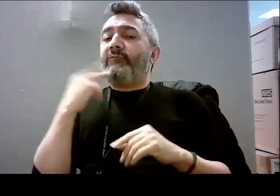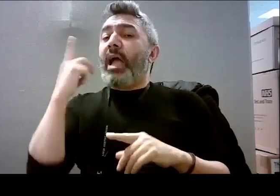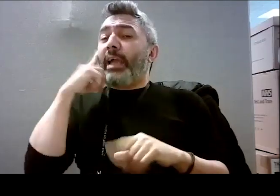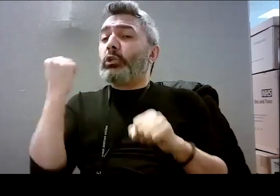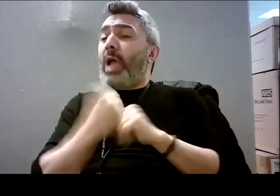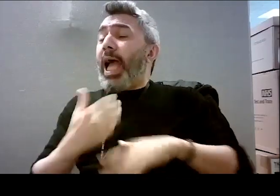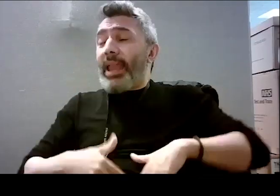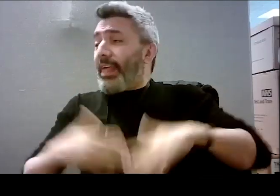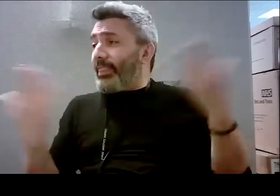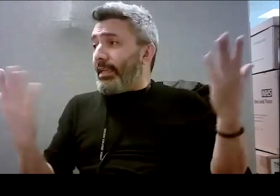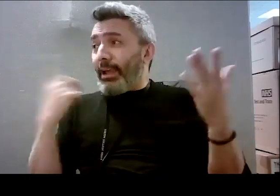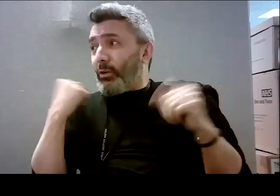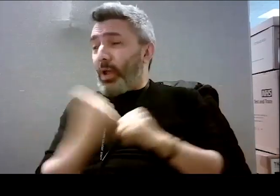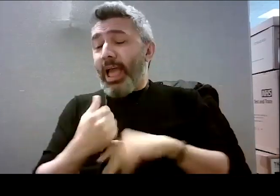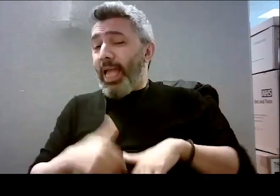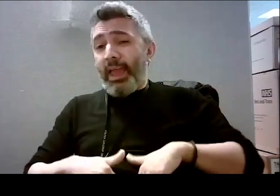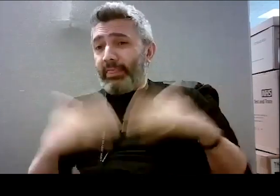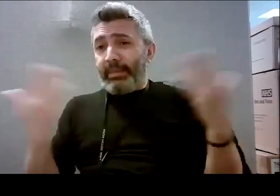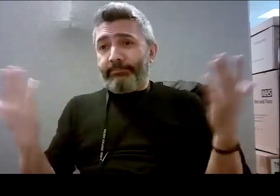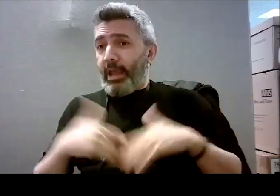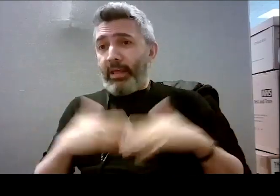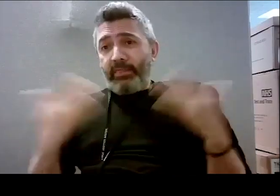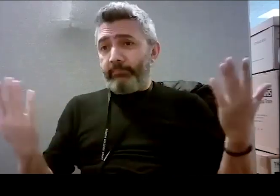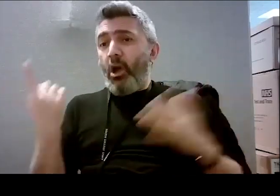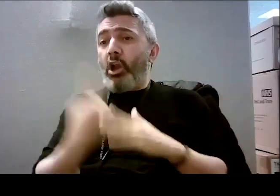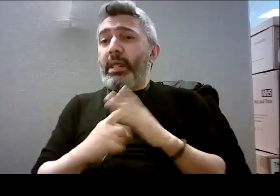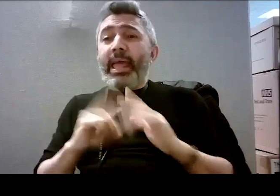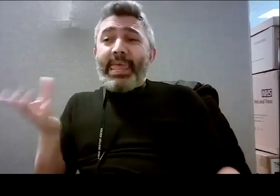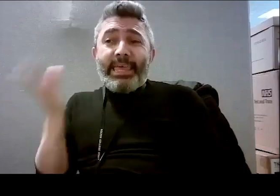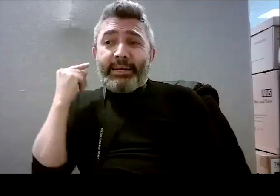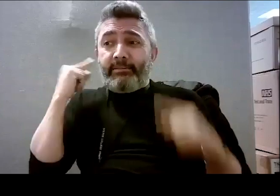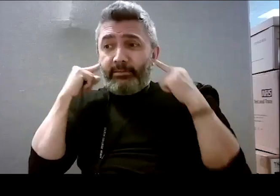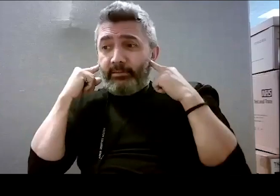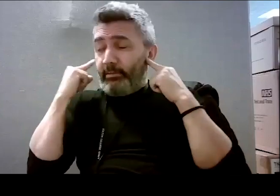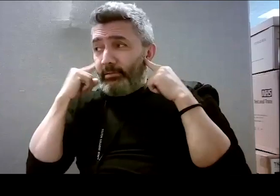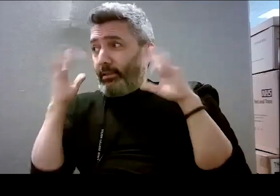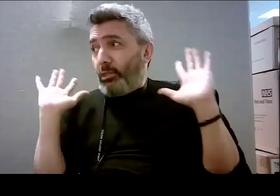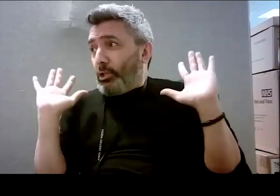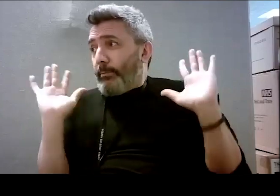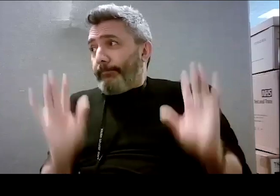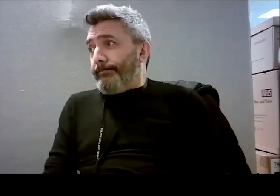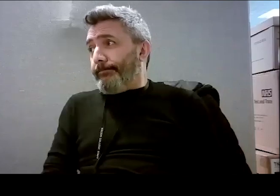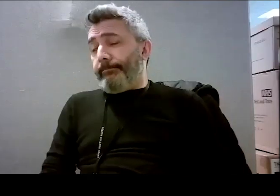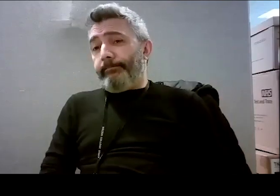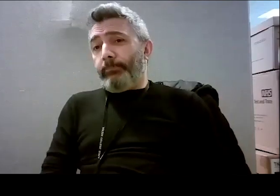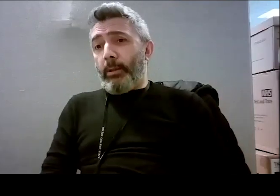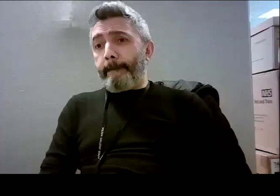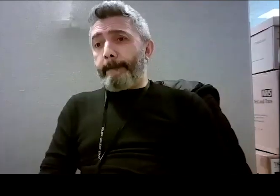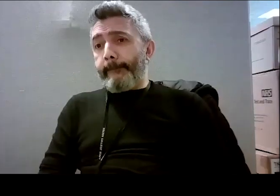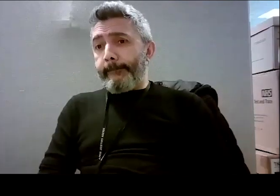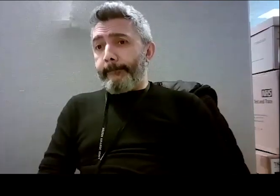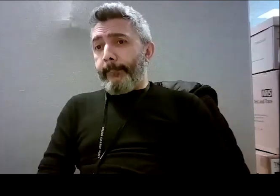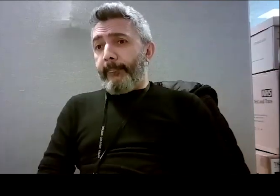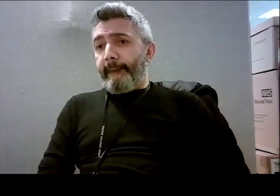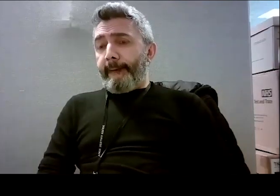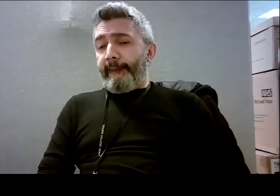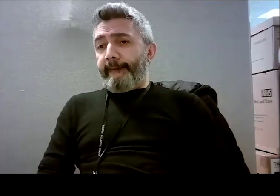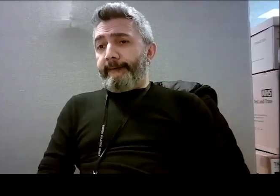all. So deaf people can do pretty much everything that you can do apart from hear.